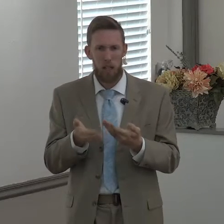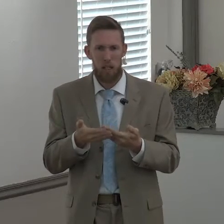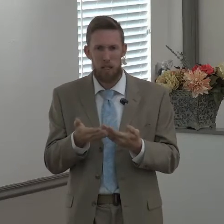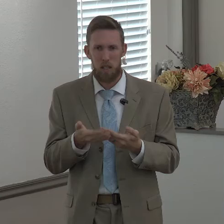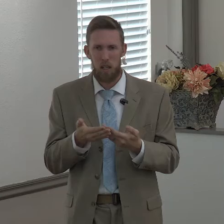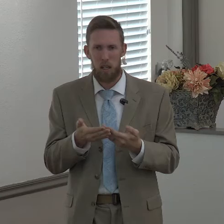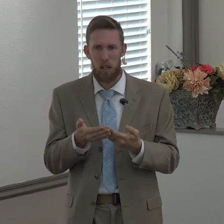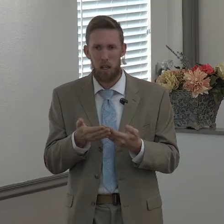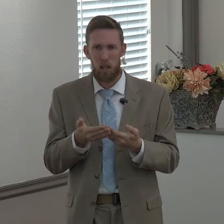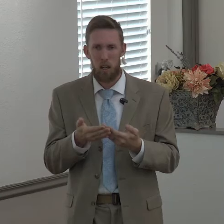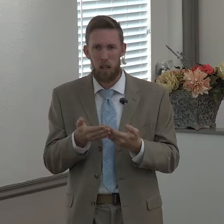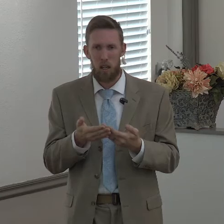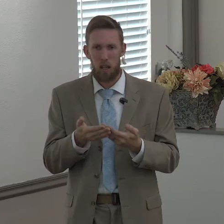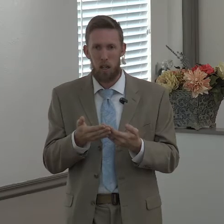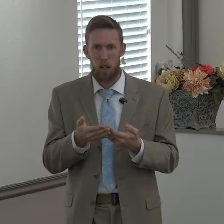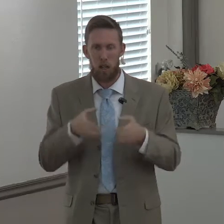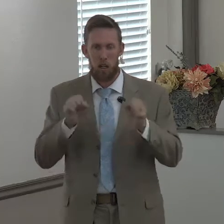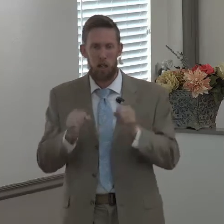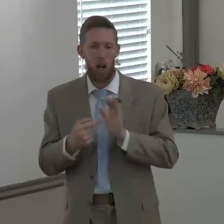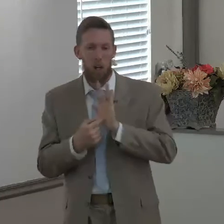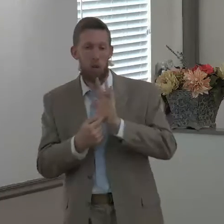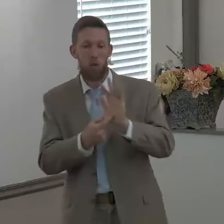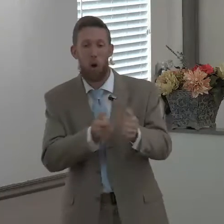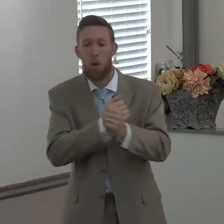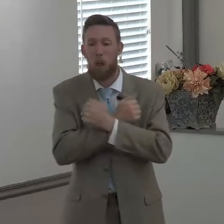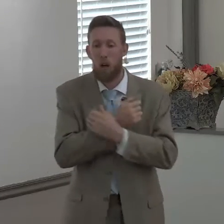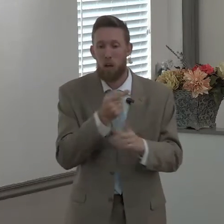Christ did. Can you?